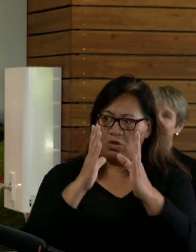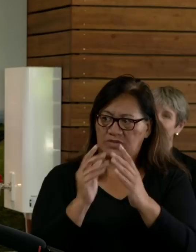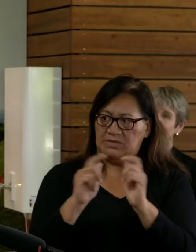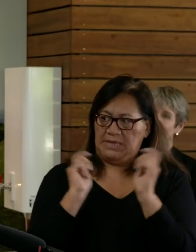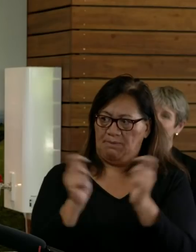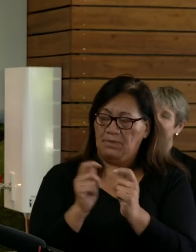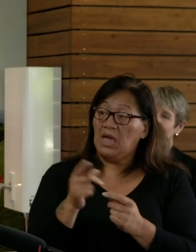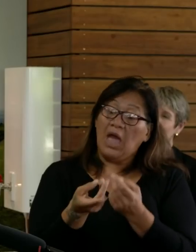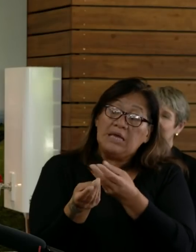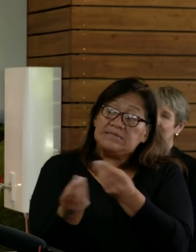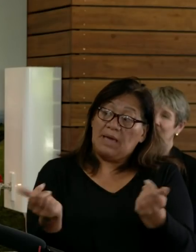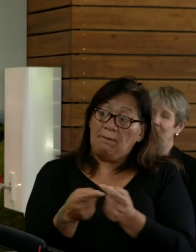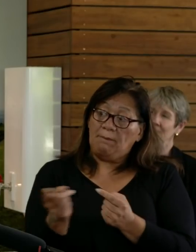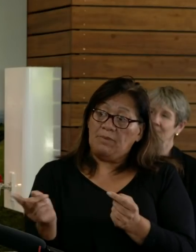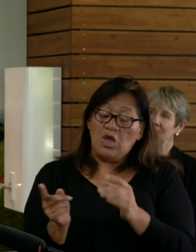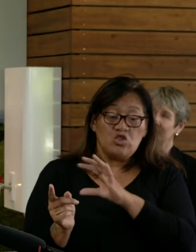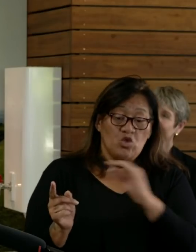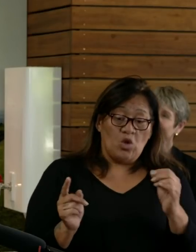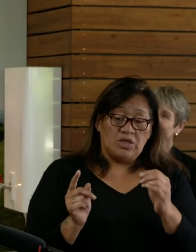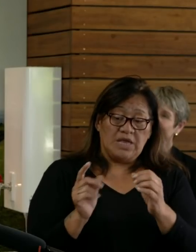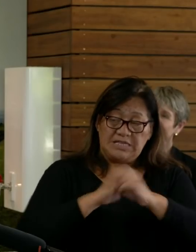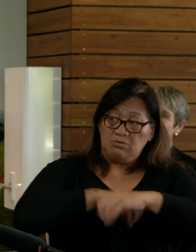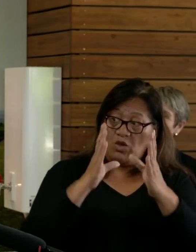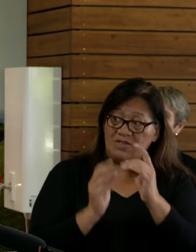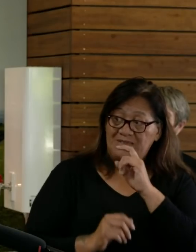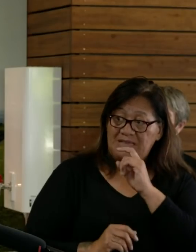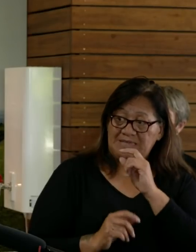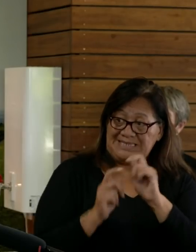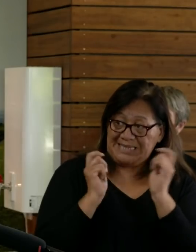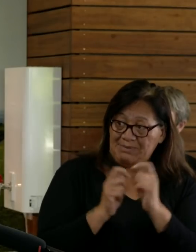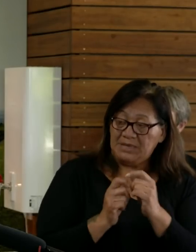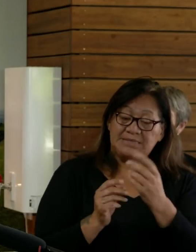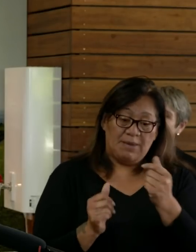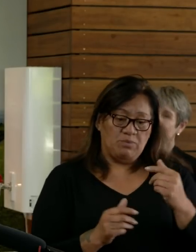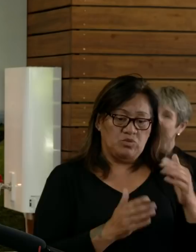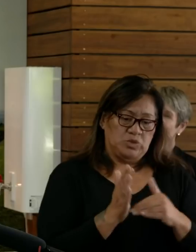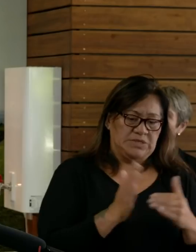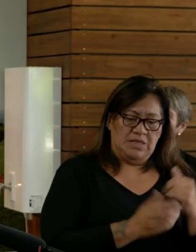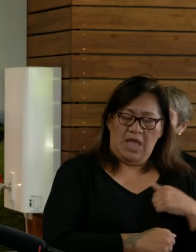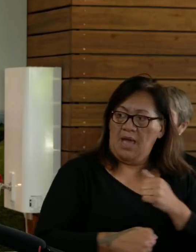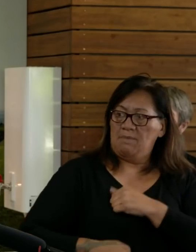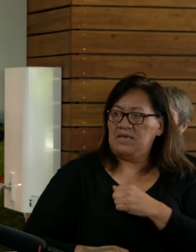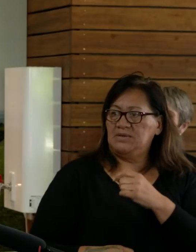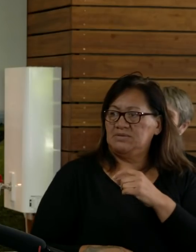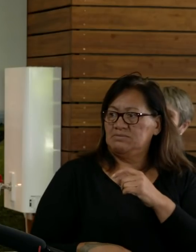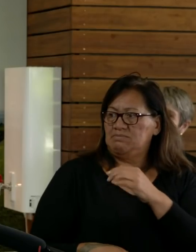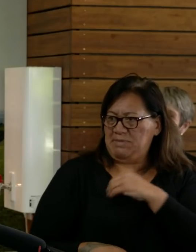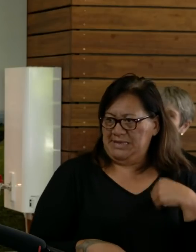Some of them were not explosive ordnance disposal personnel. They were New Zealand Army medics who have been